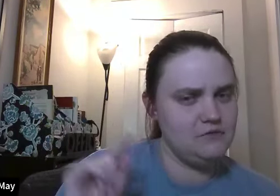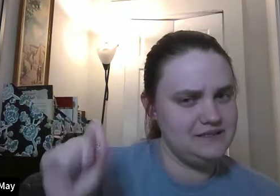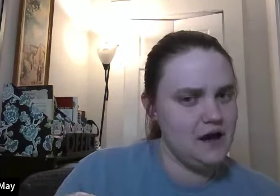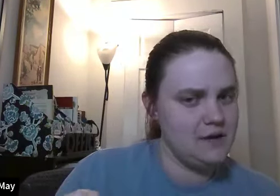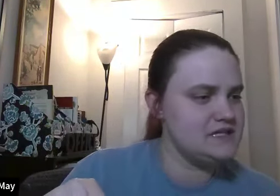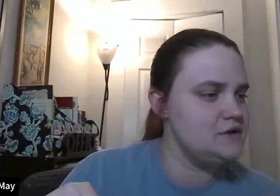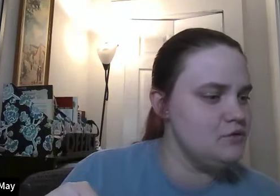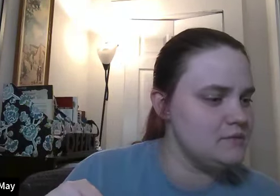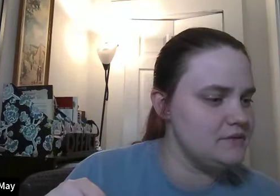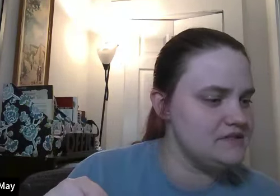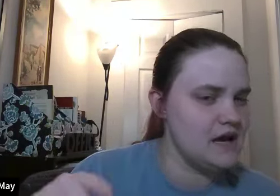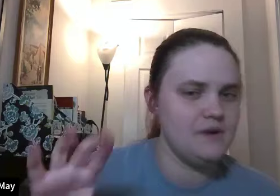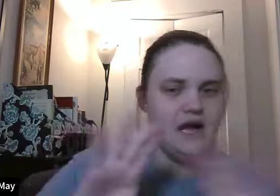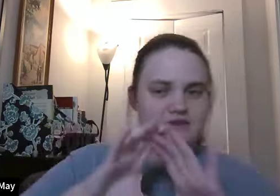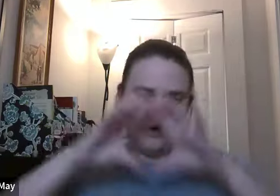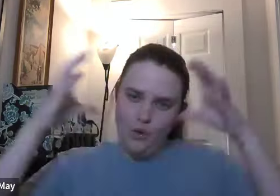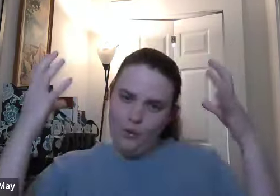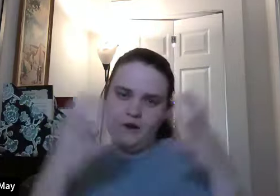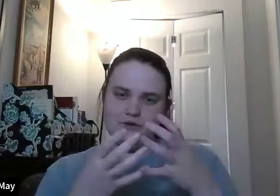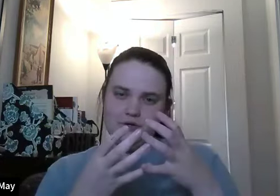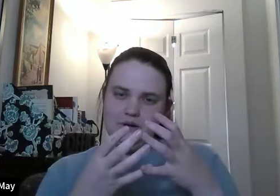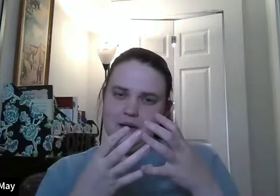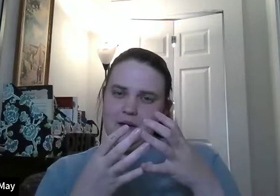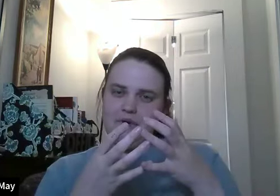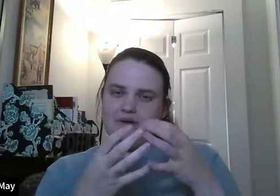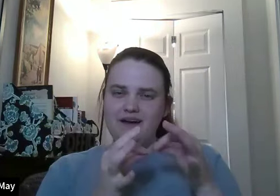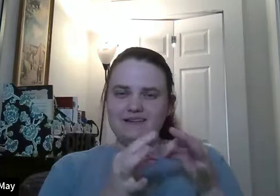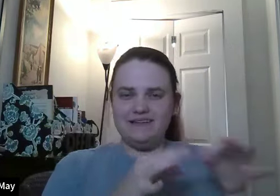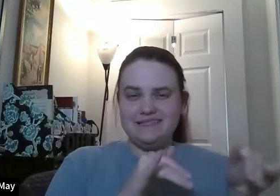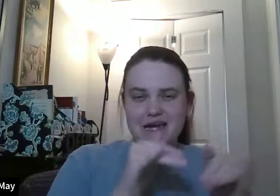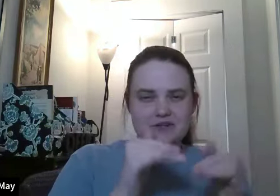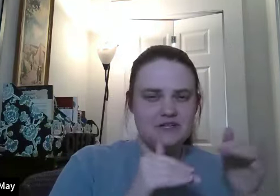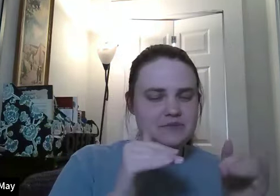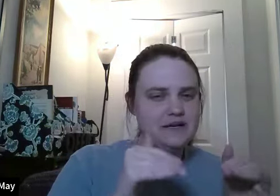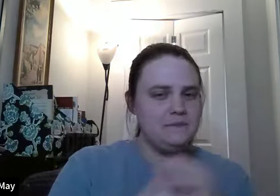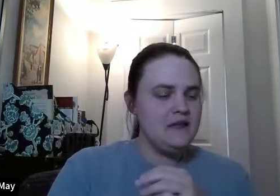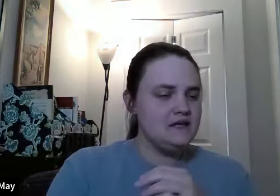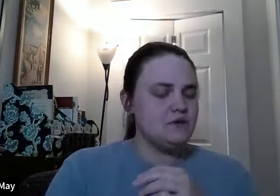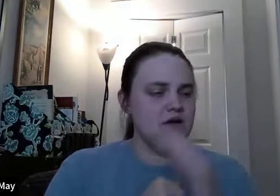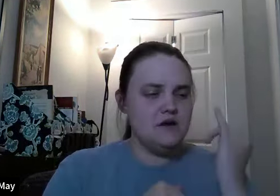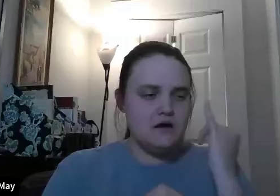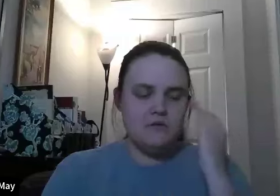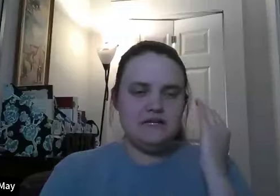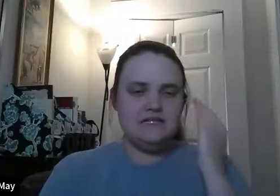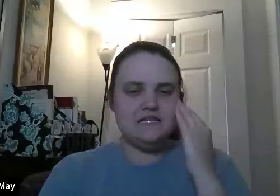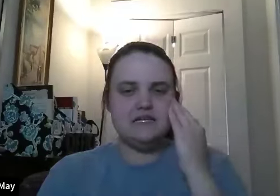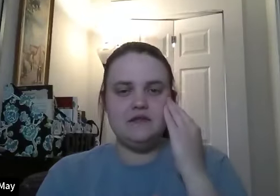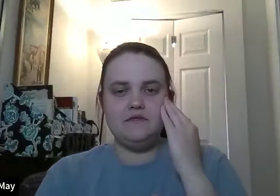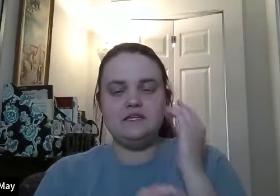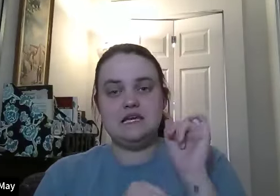with time because I know normally with time I have it as a whole one group, but we kind of like staggered it a bit. So I know we did the days